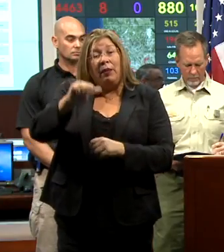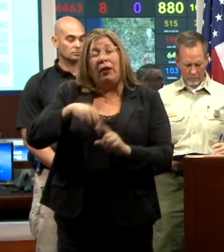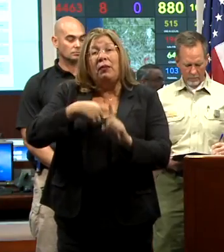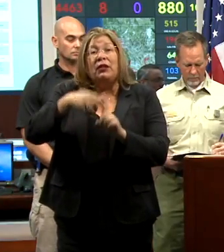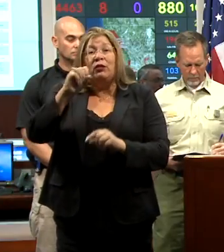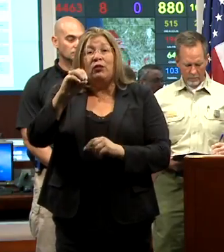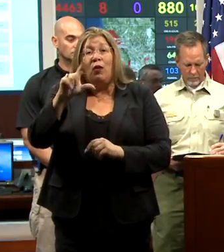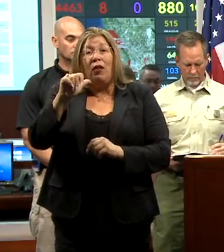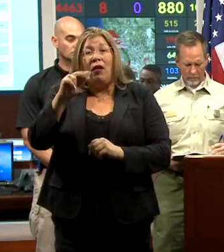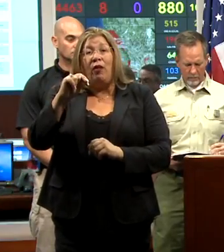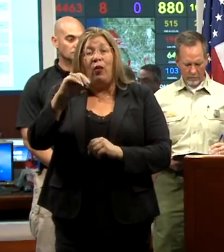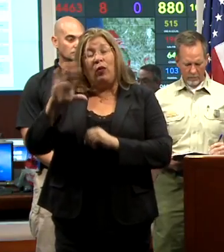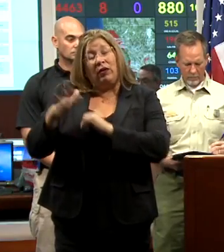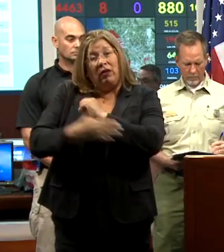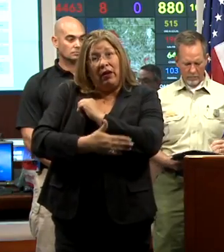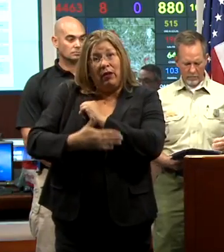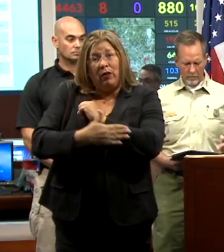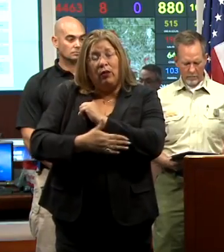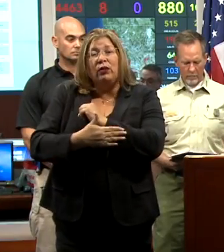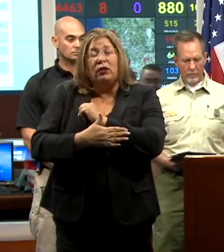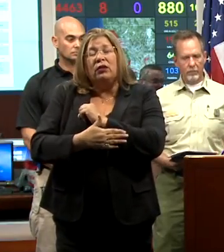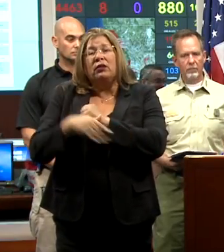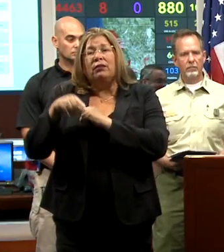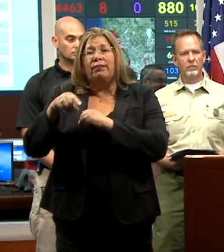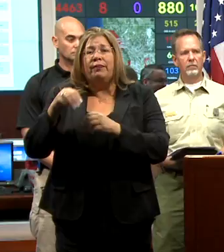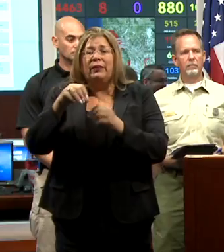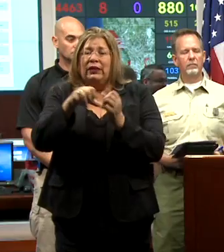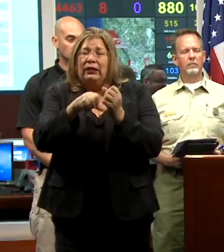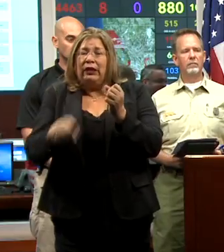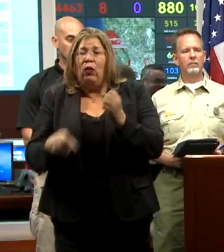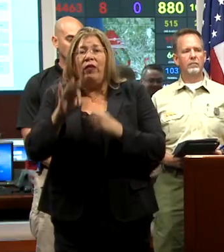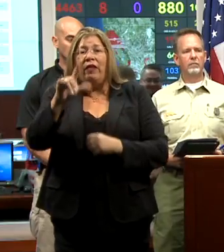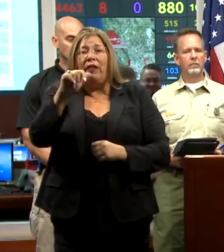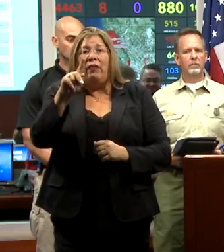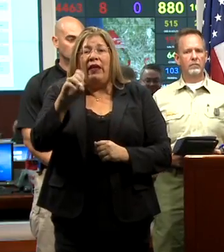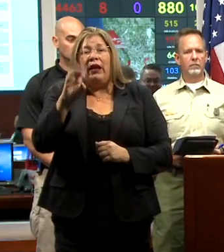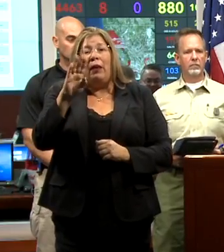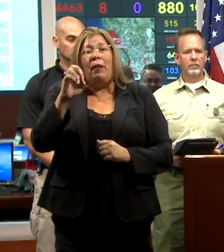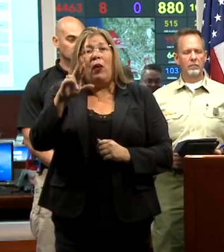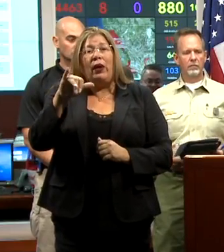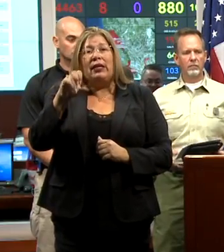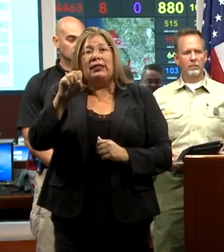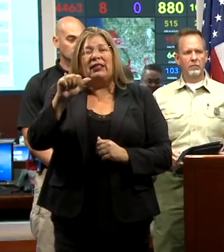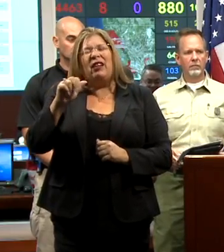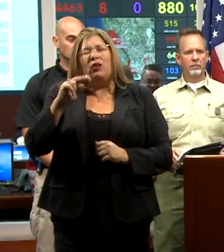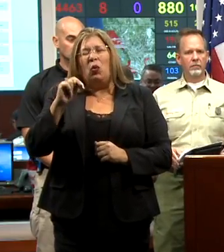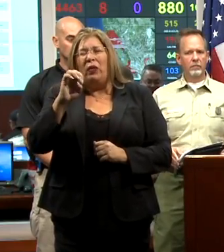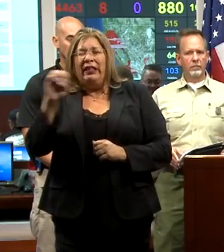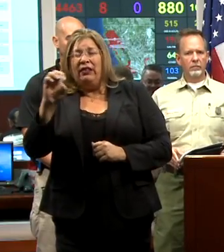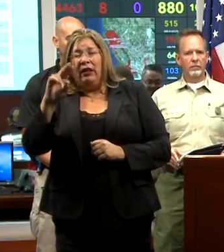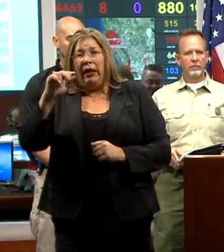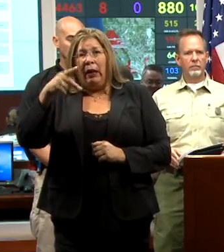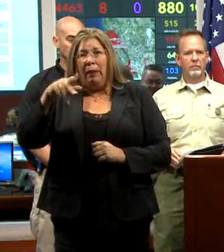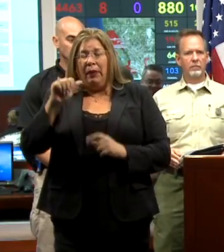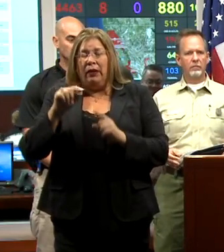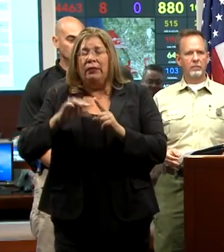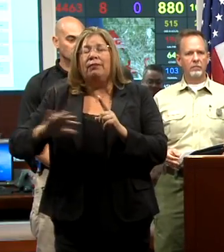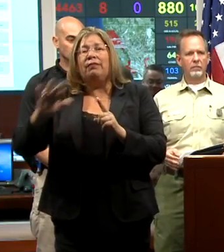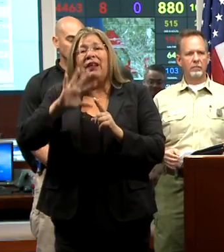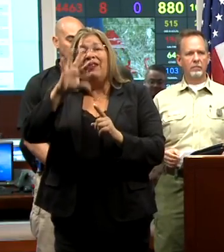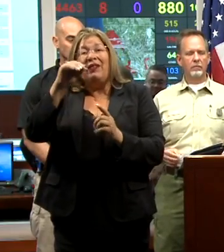Solano counties, that is in the area south of Lake Berryessa and northeast of Napa, is currently